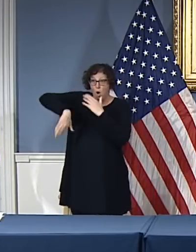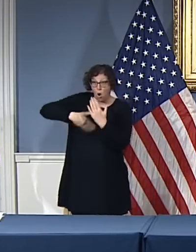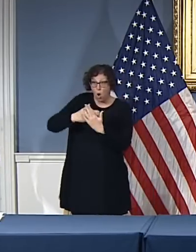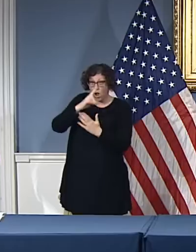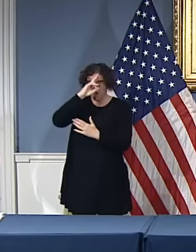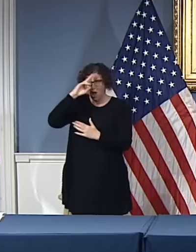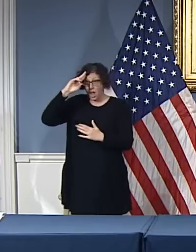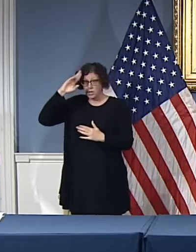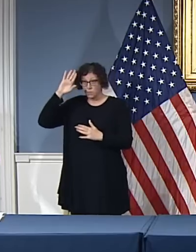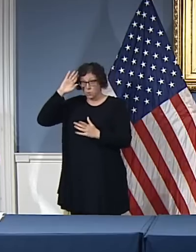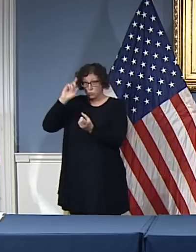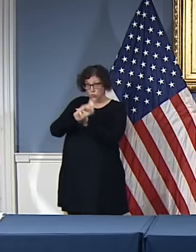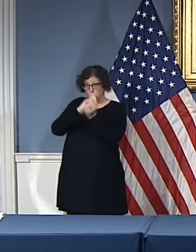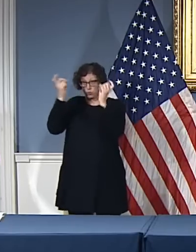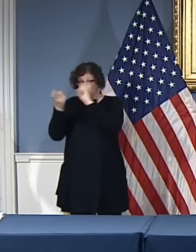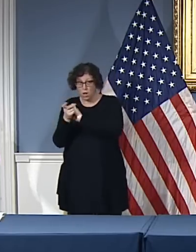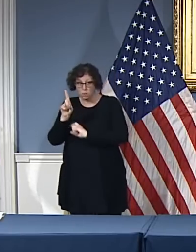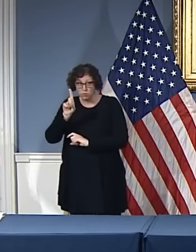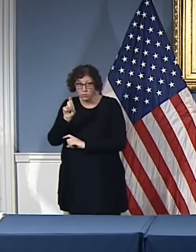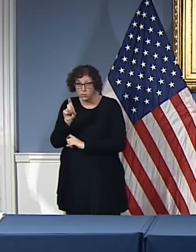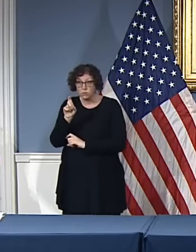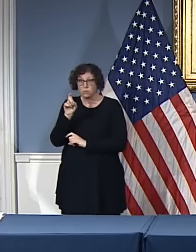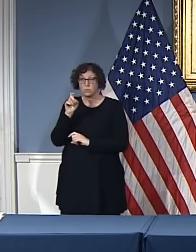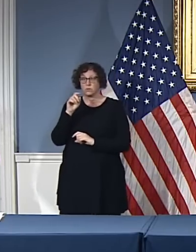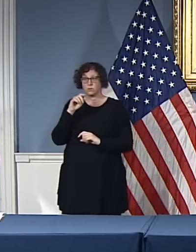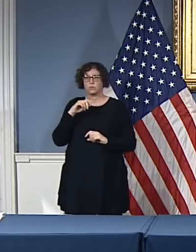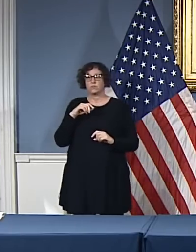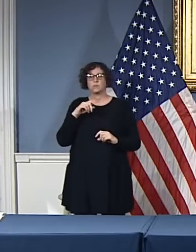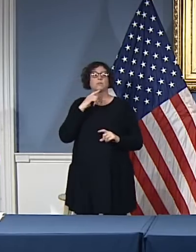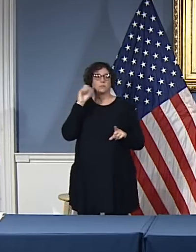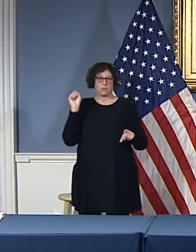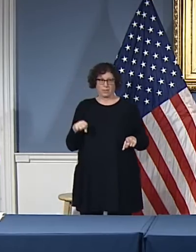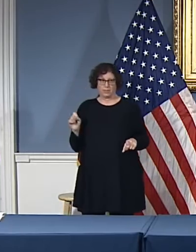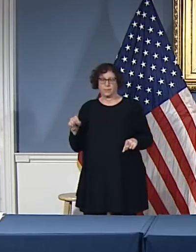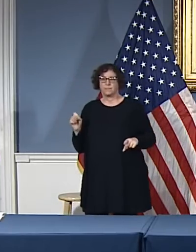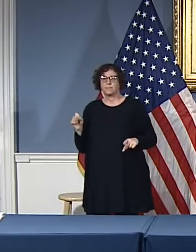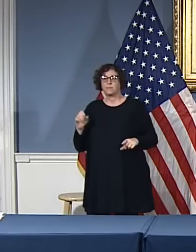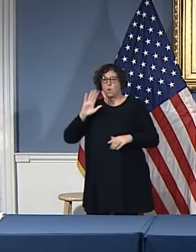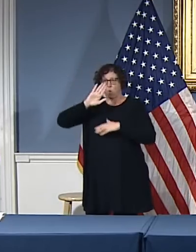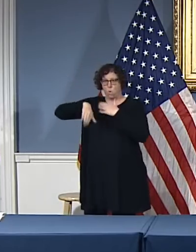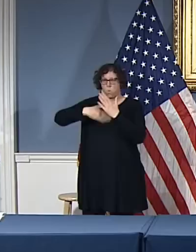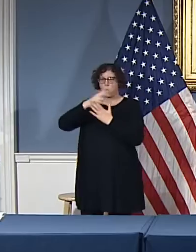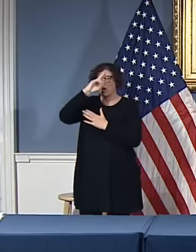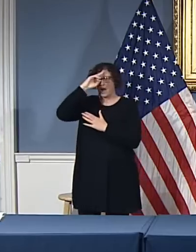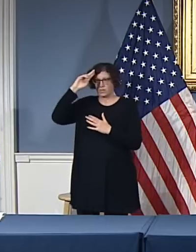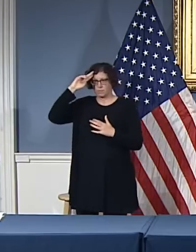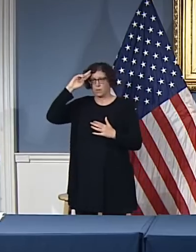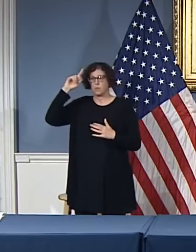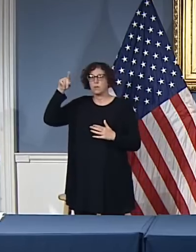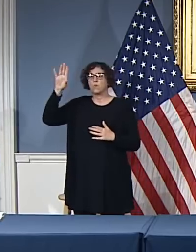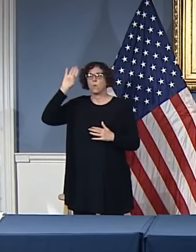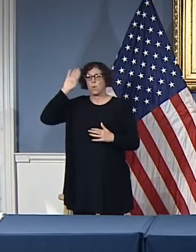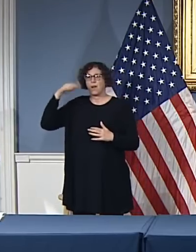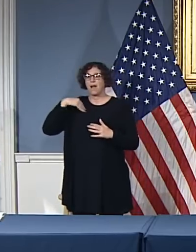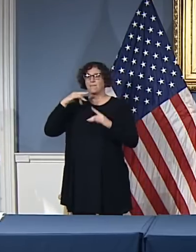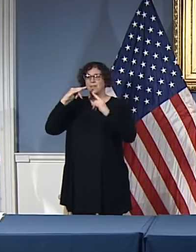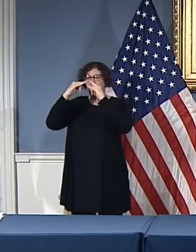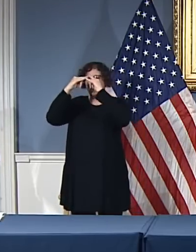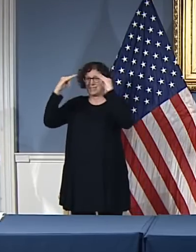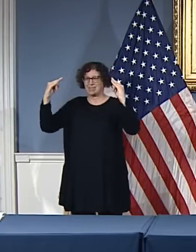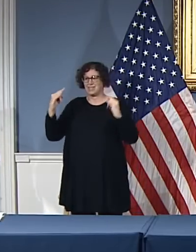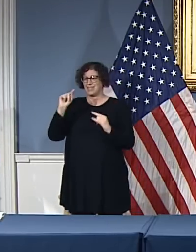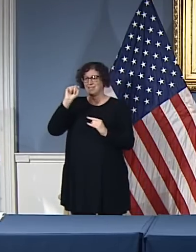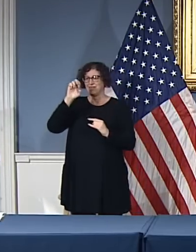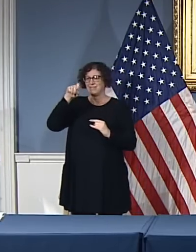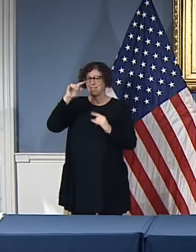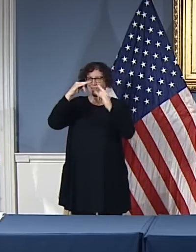a tent outside as a way to decompress our emergency rooms. Several of them already have it. I visited the tent that